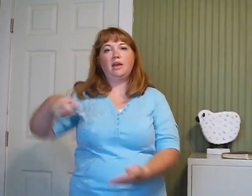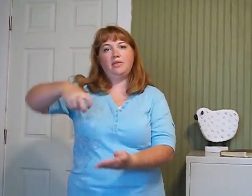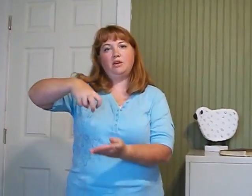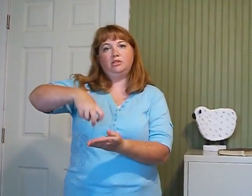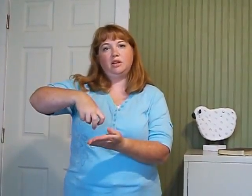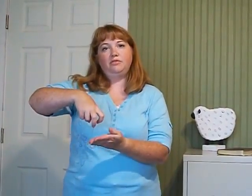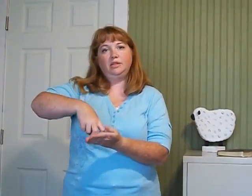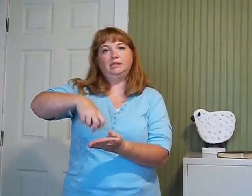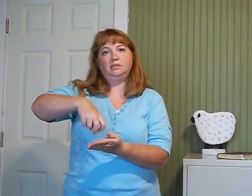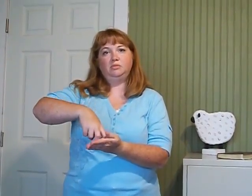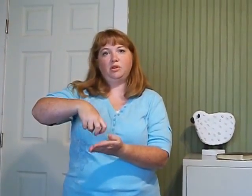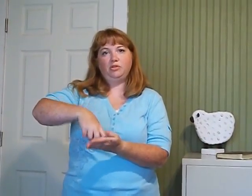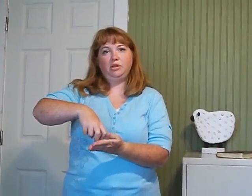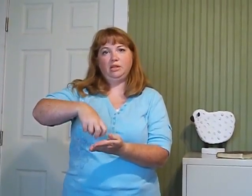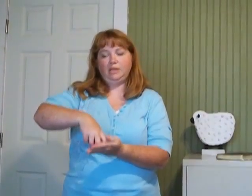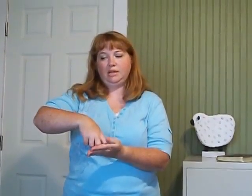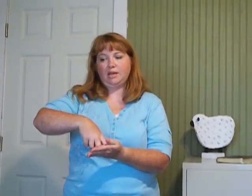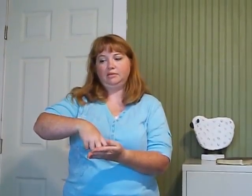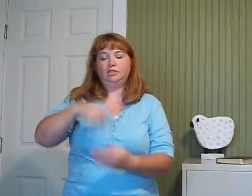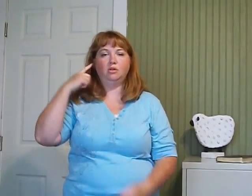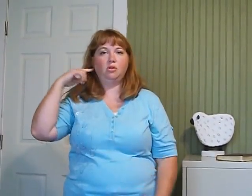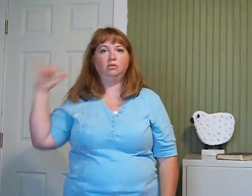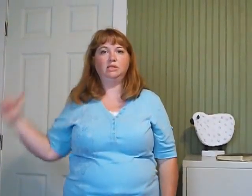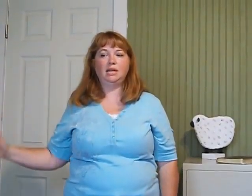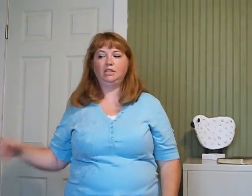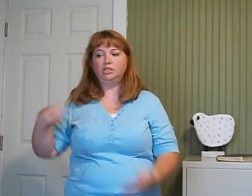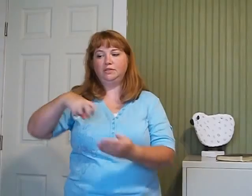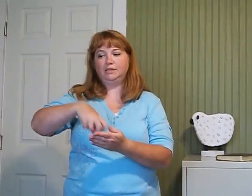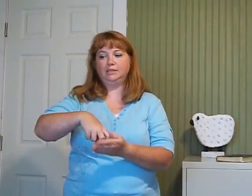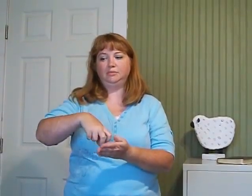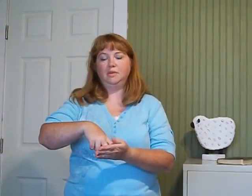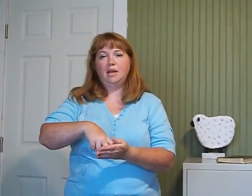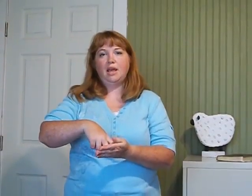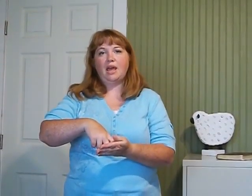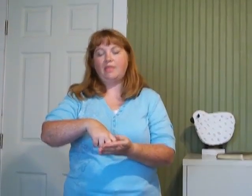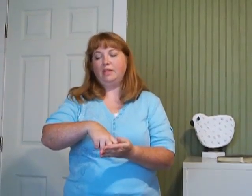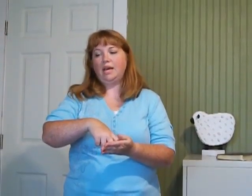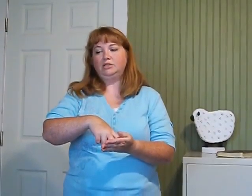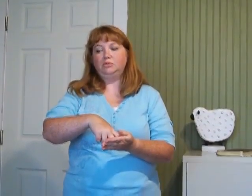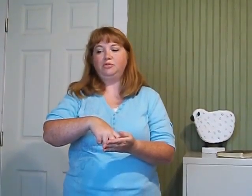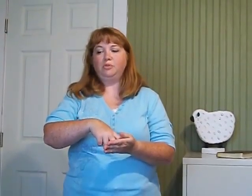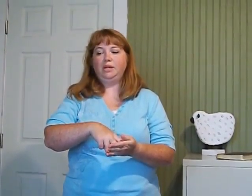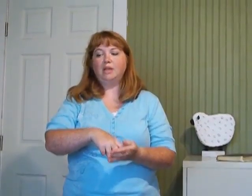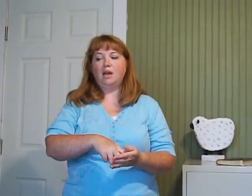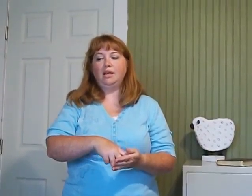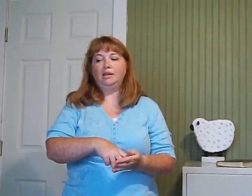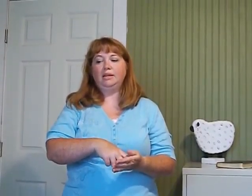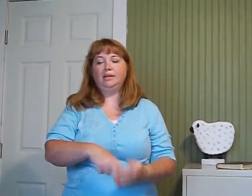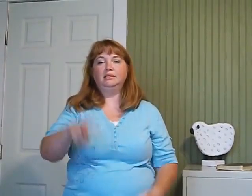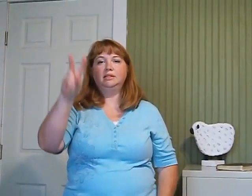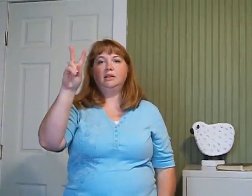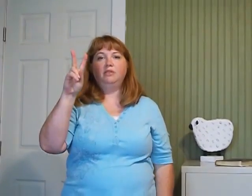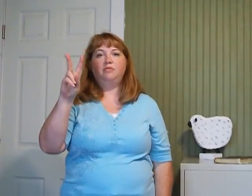gold, and then our sign for Islam where you're kneeling again. So Golden Age of Islam. And then the last one for week 9